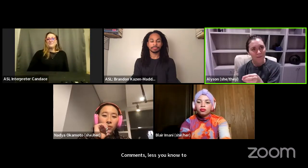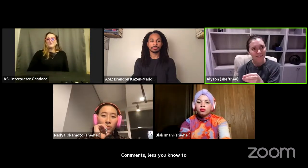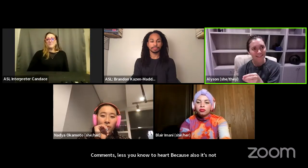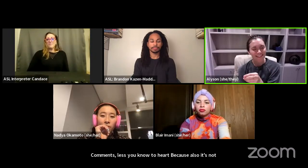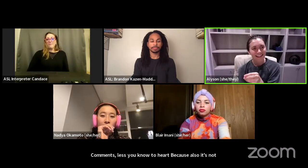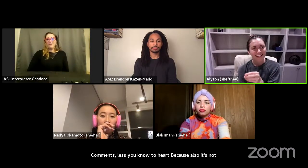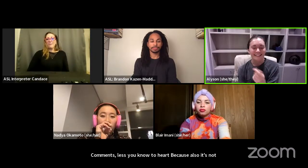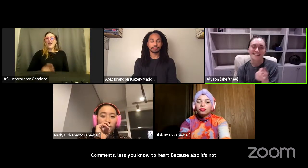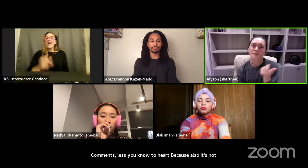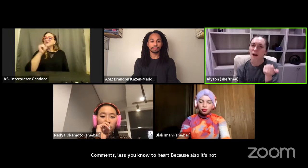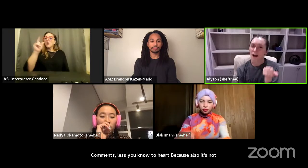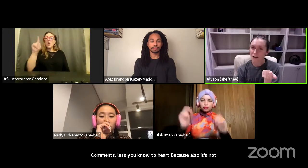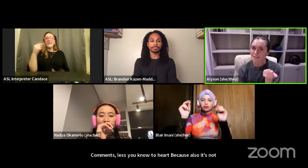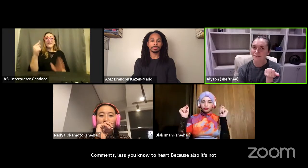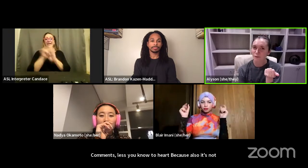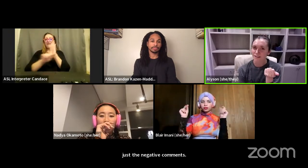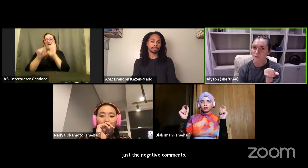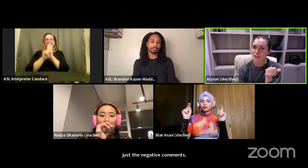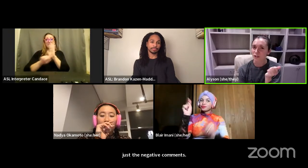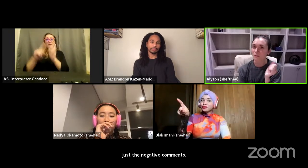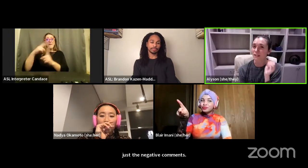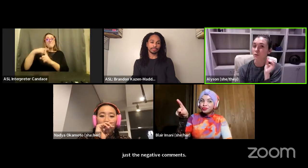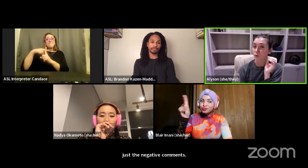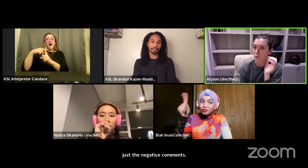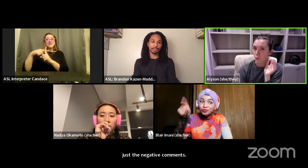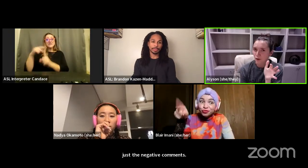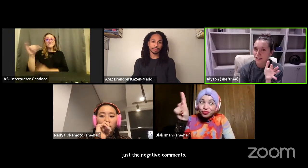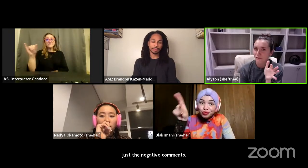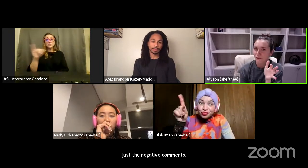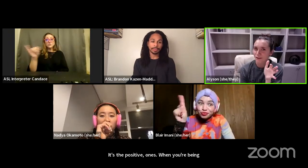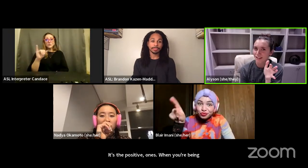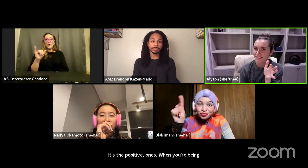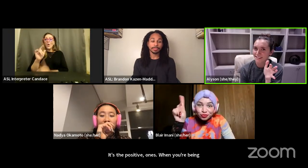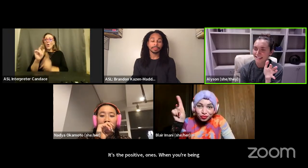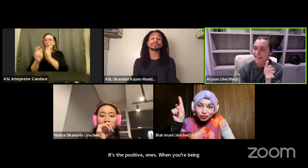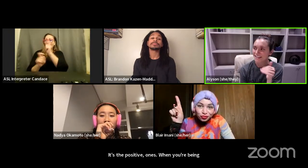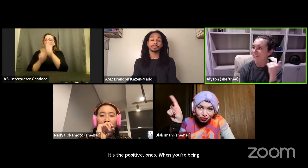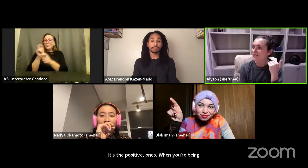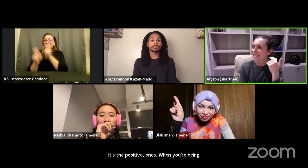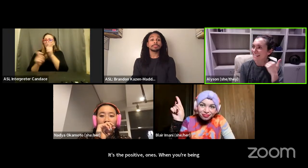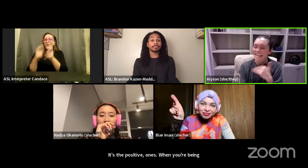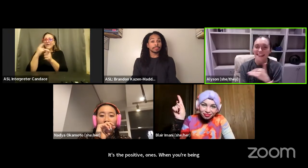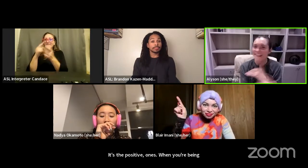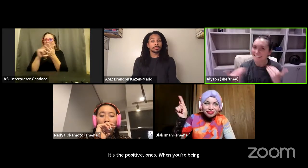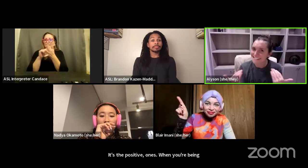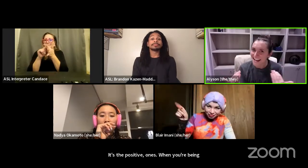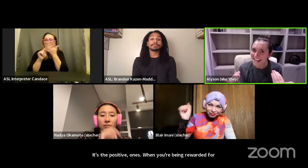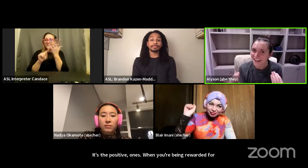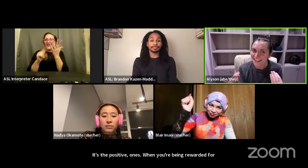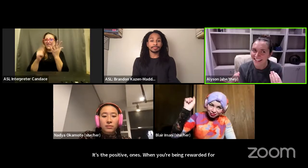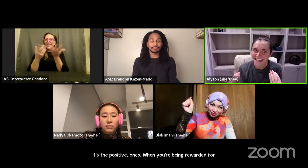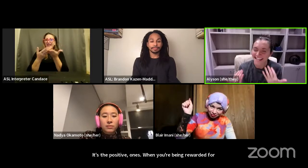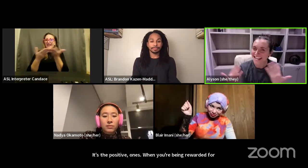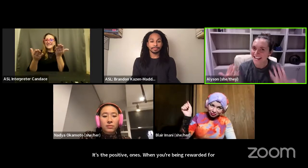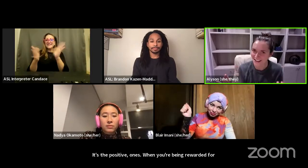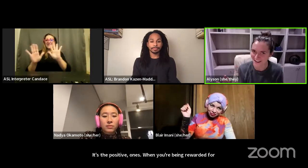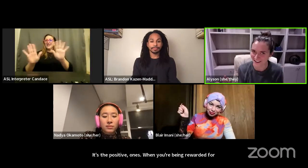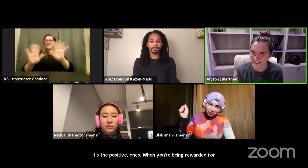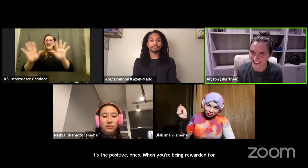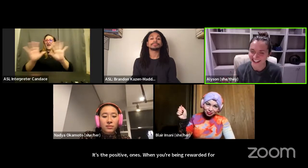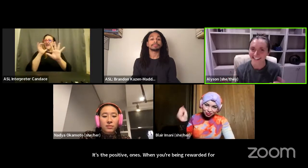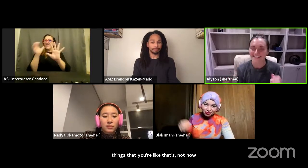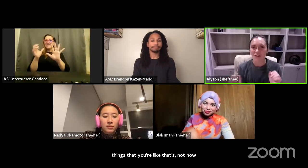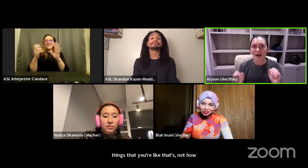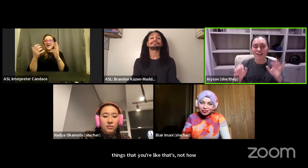negative comments, it's the positive ones when you're being rewarded for things that you're like, that's not healthy